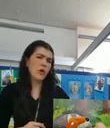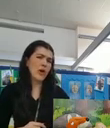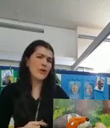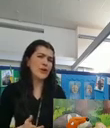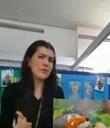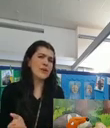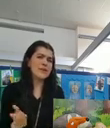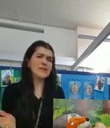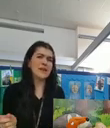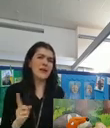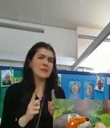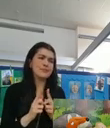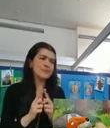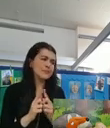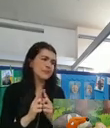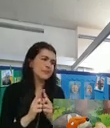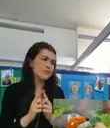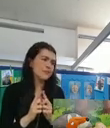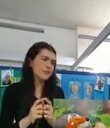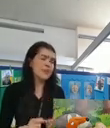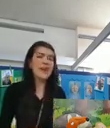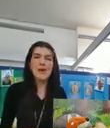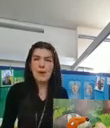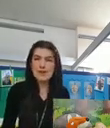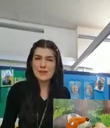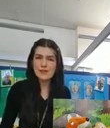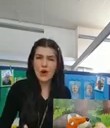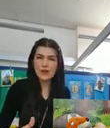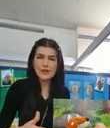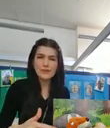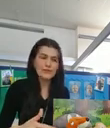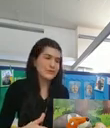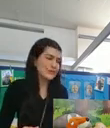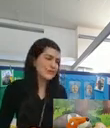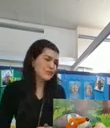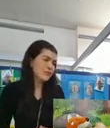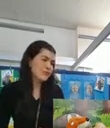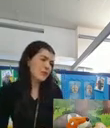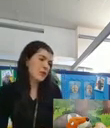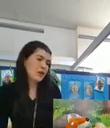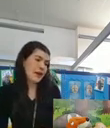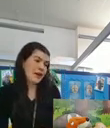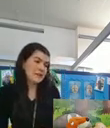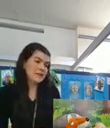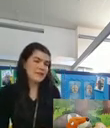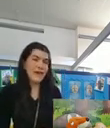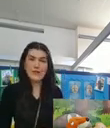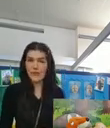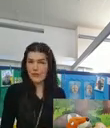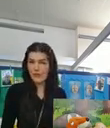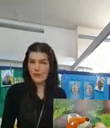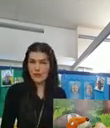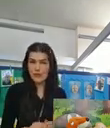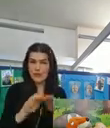"Where are you meeting him?" "Here by these rocks. And his favourite food